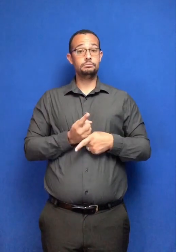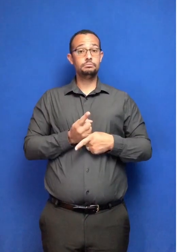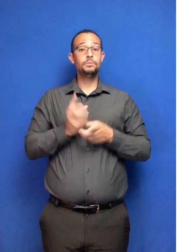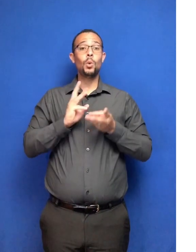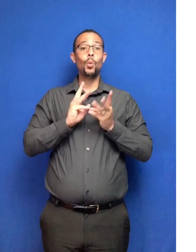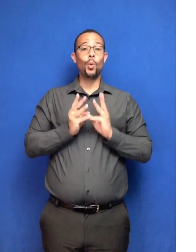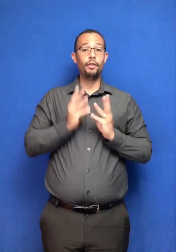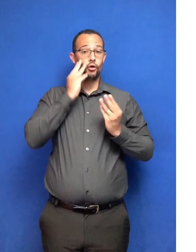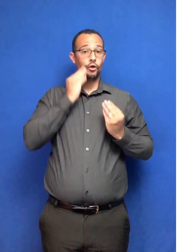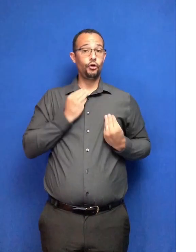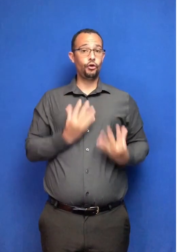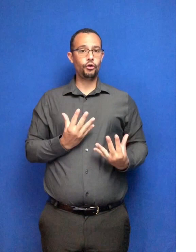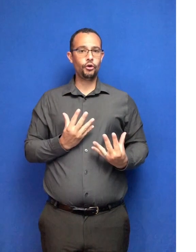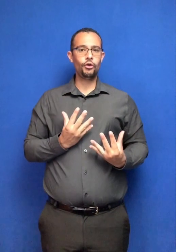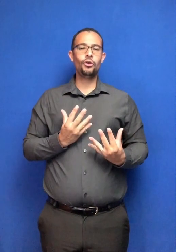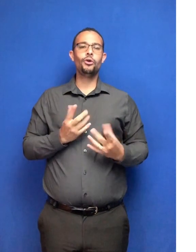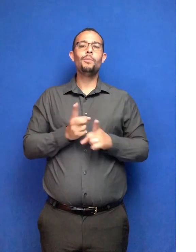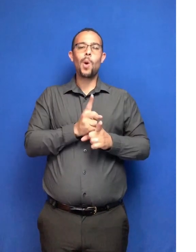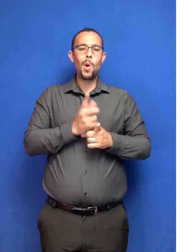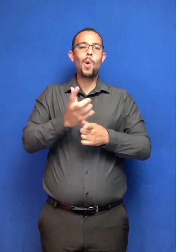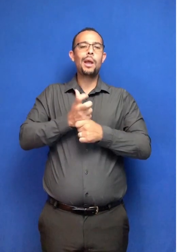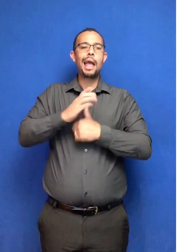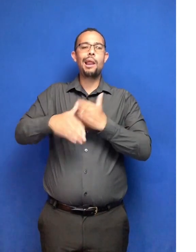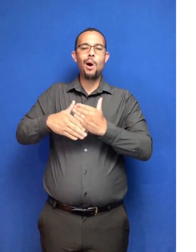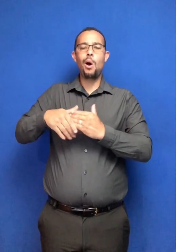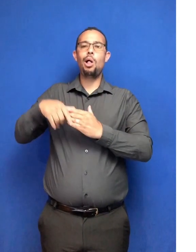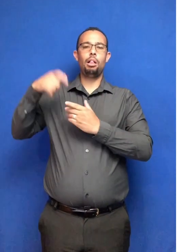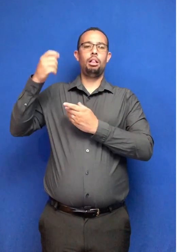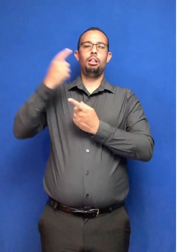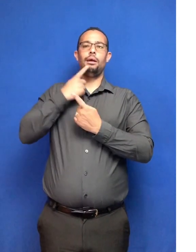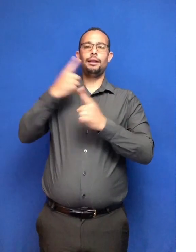and all updates for emergency instructions.